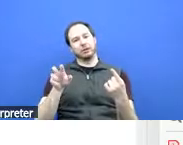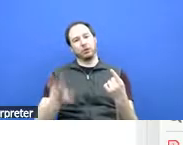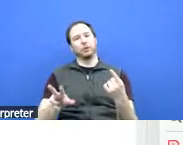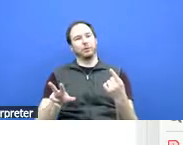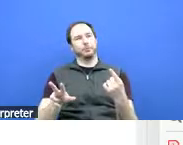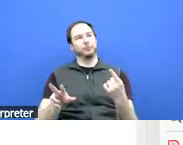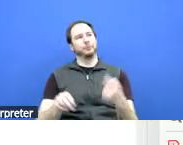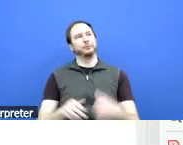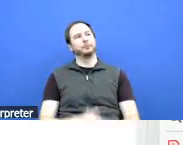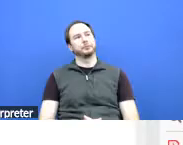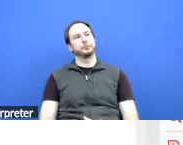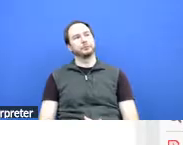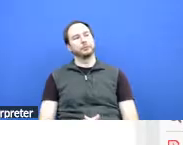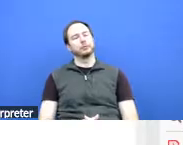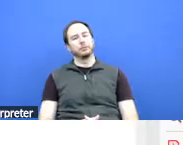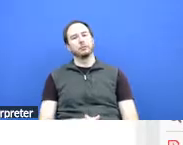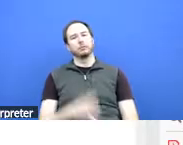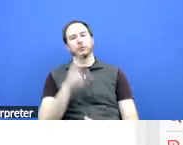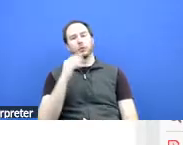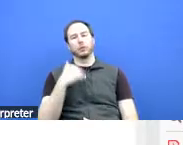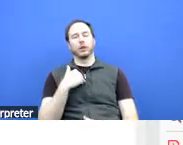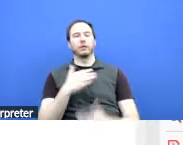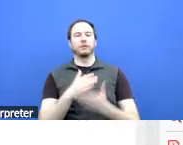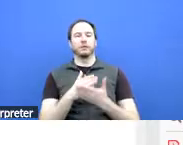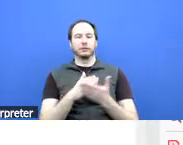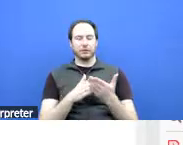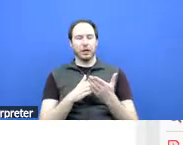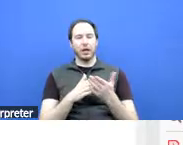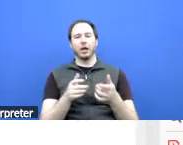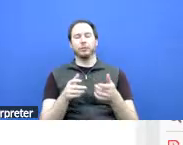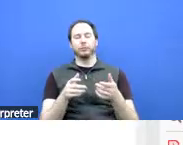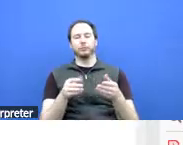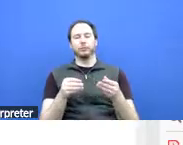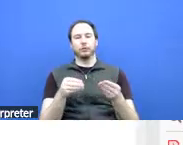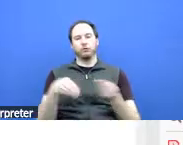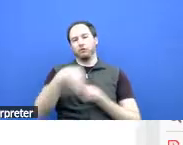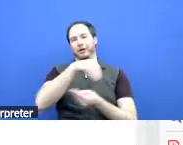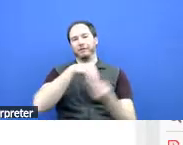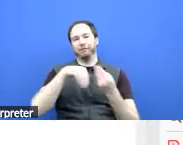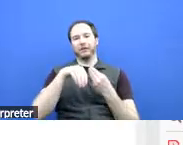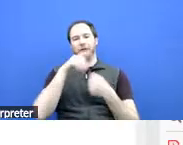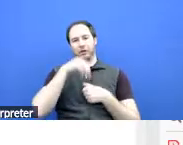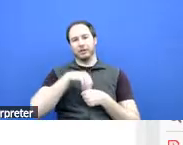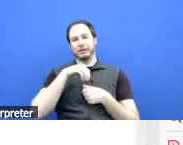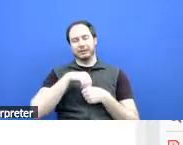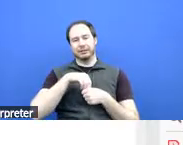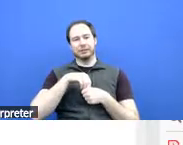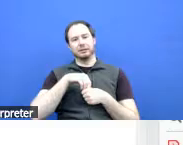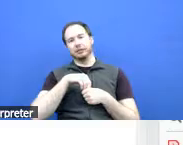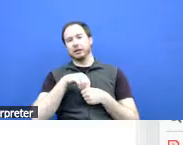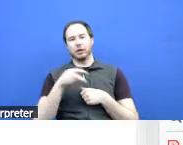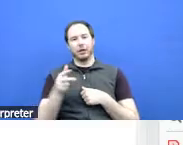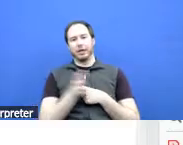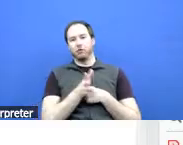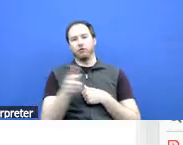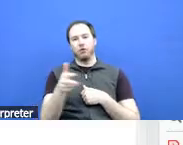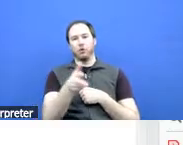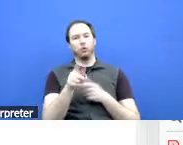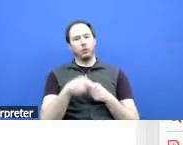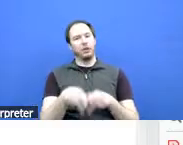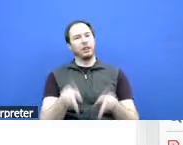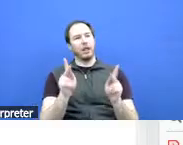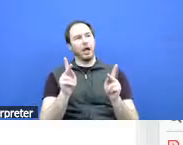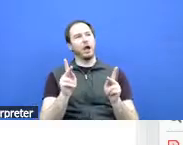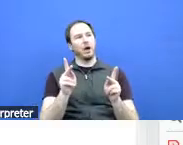and Decor. There will be some reconfiguration of the interior ring road in order to allow